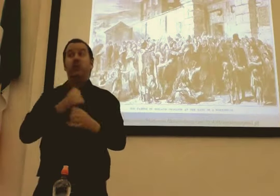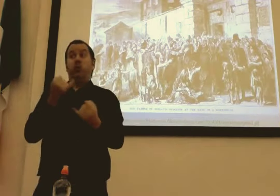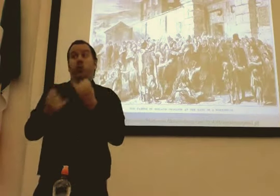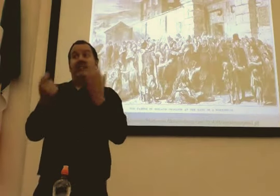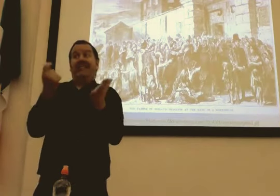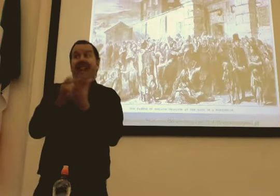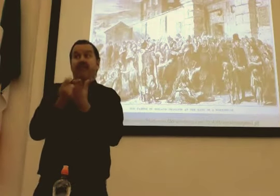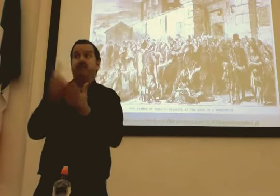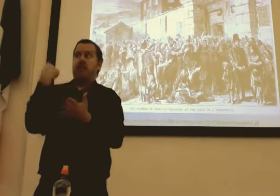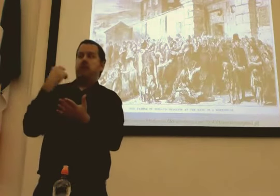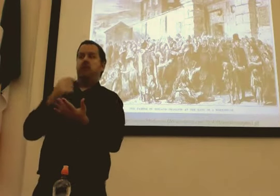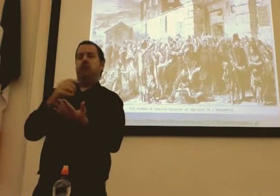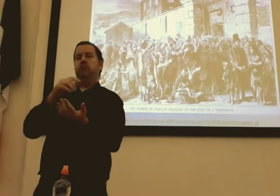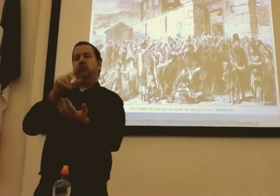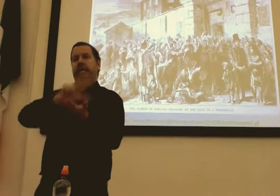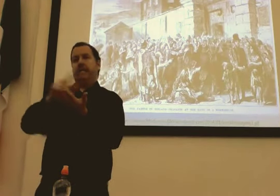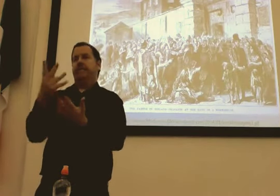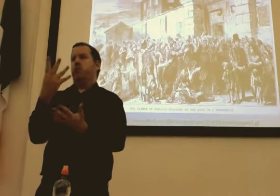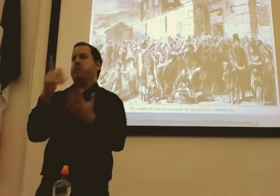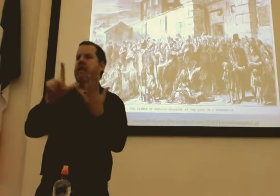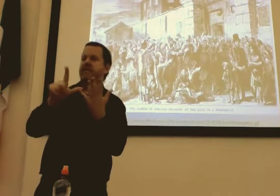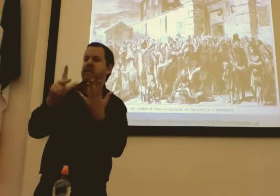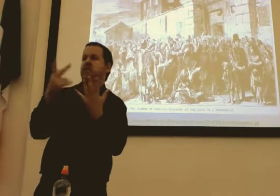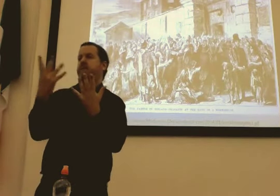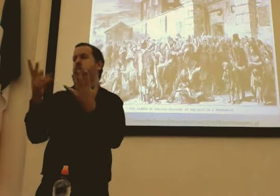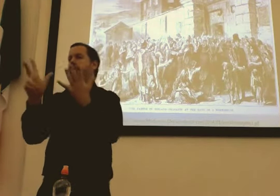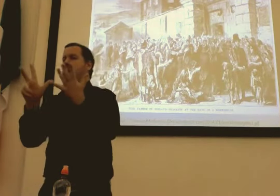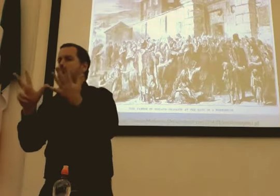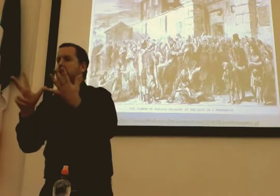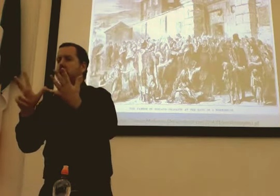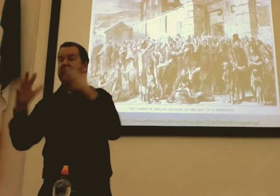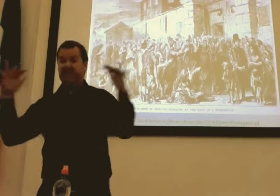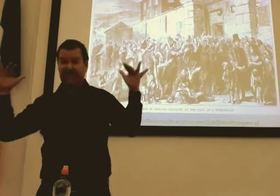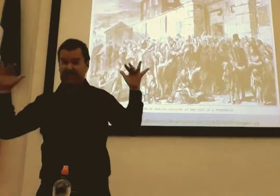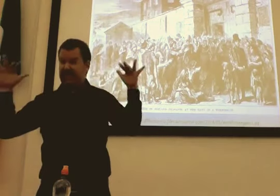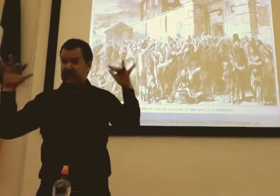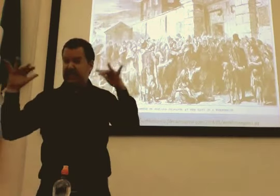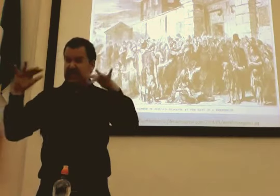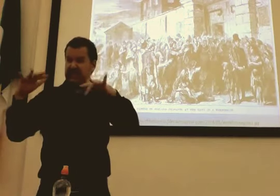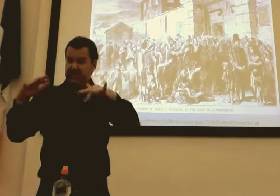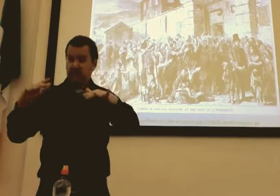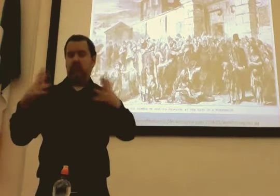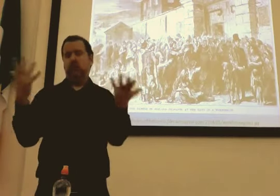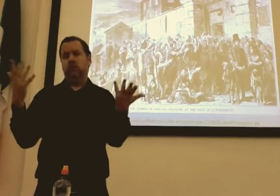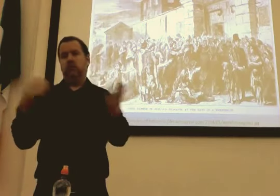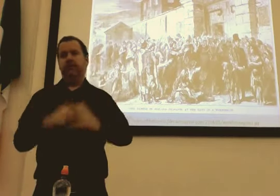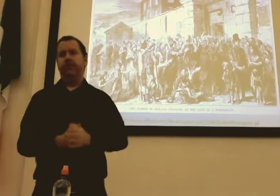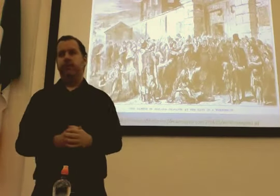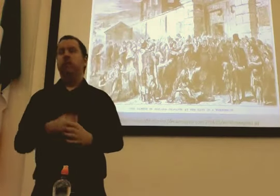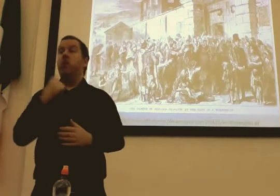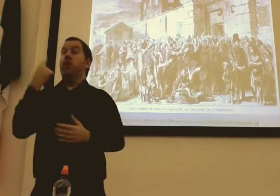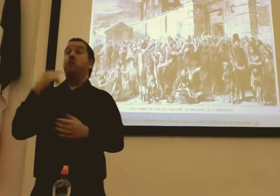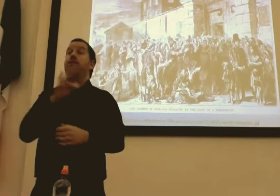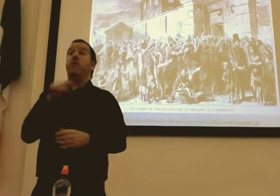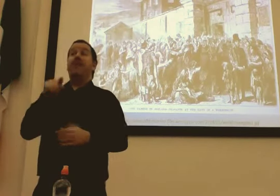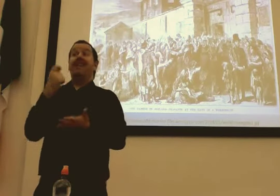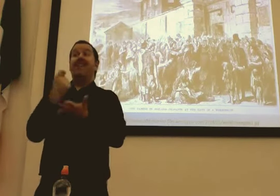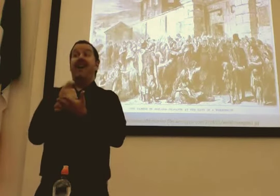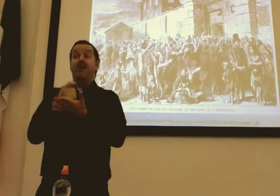enter the workhouse. So that was worse. That was in the worst of times, at 1847, when there were so many people trying to get in.